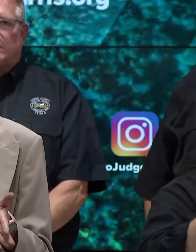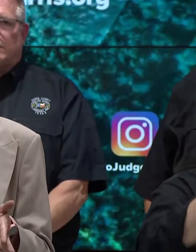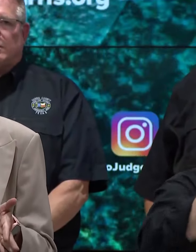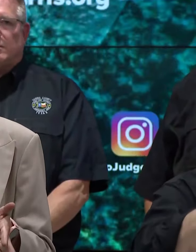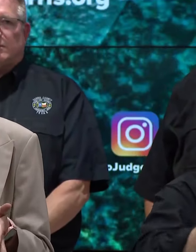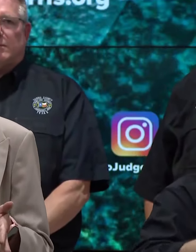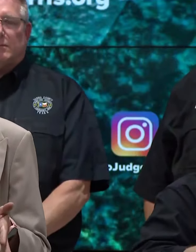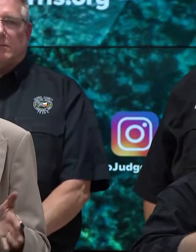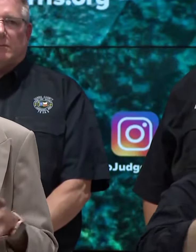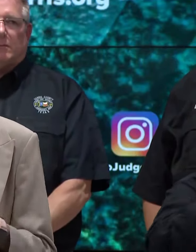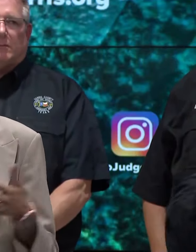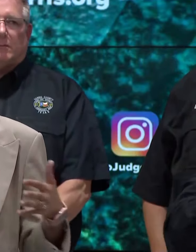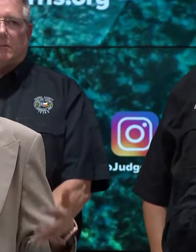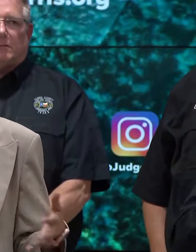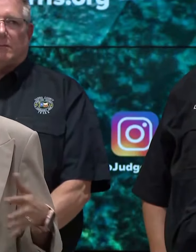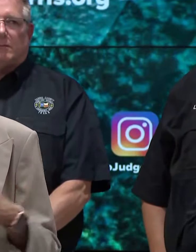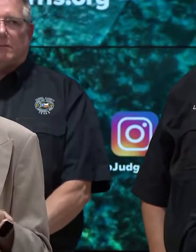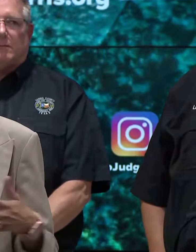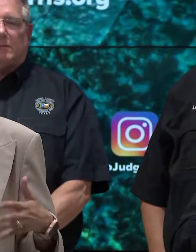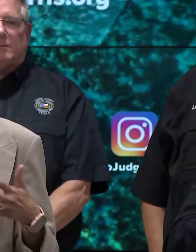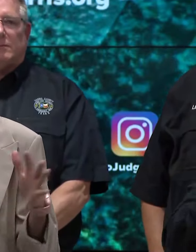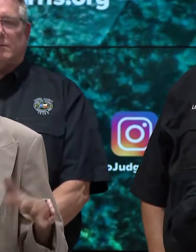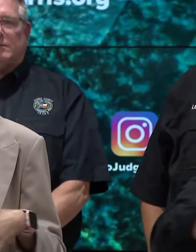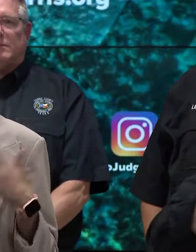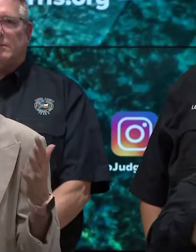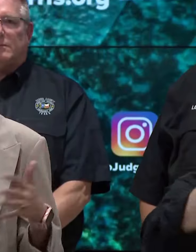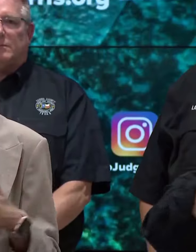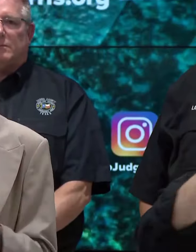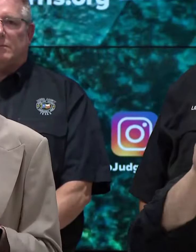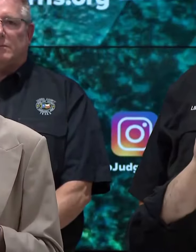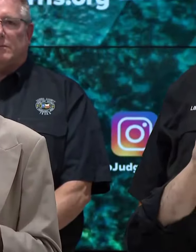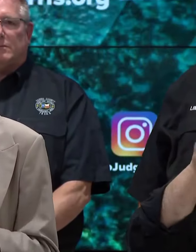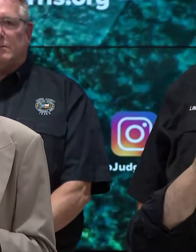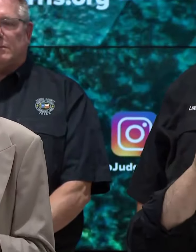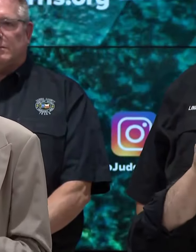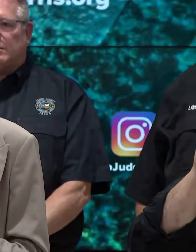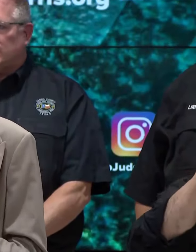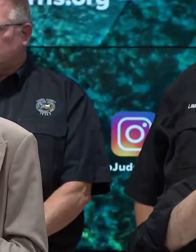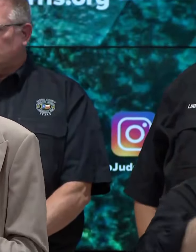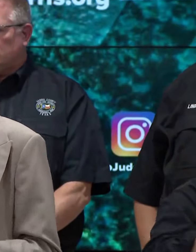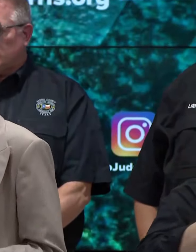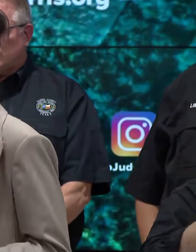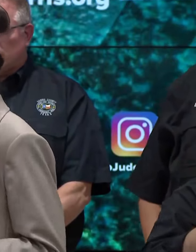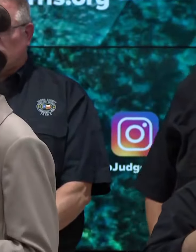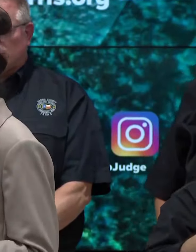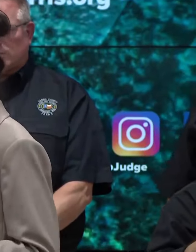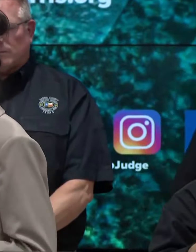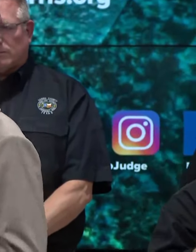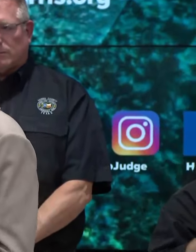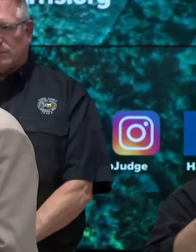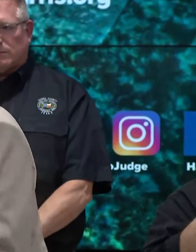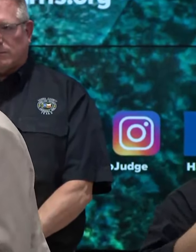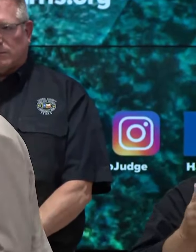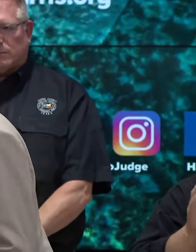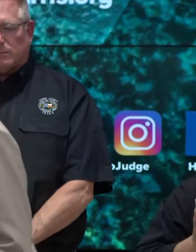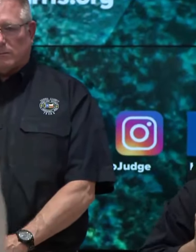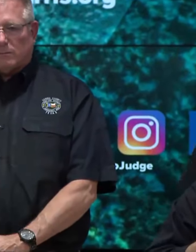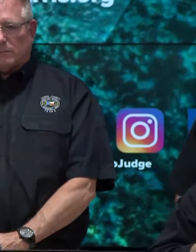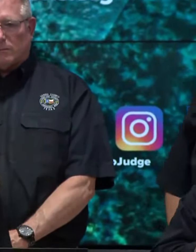we continue to make our way and working and re-energizing, those numbers are going to fluctuate. Can I just ask a question here in terms of